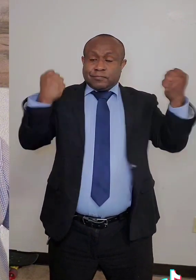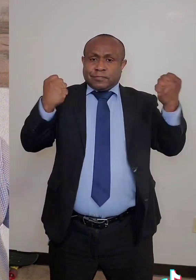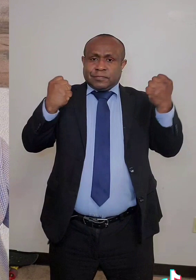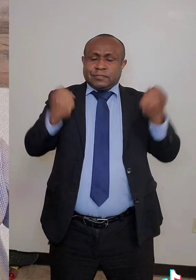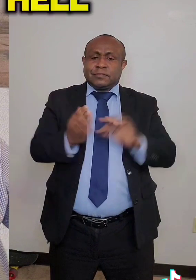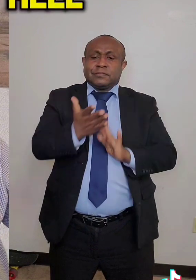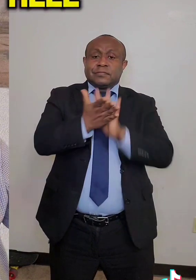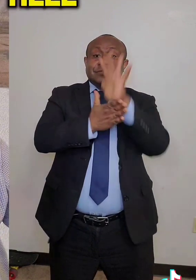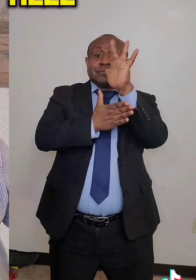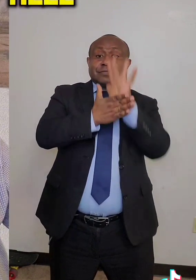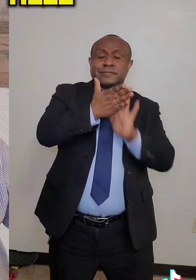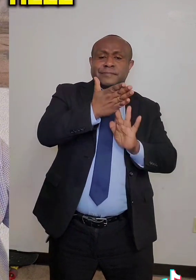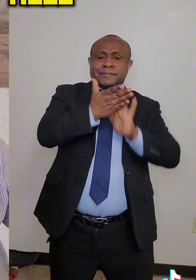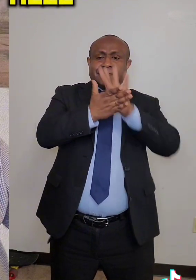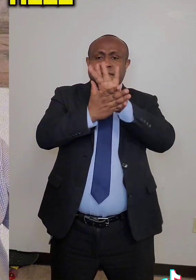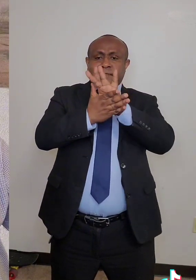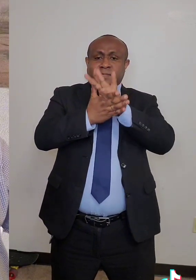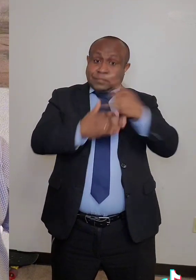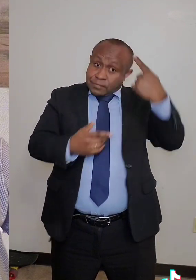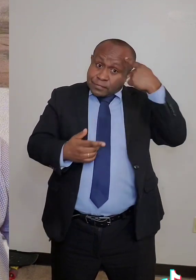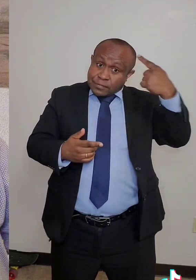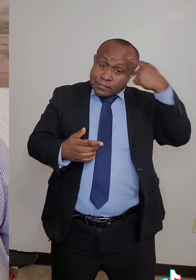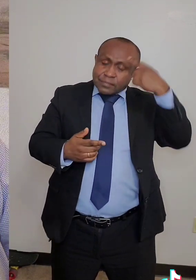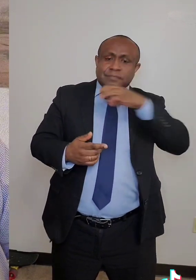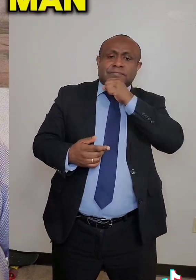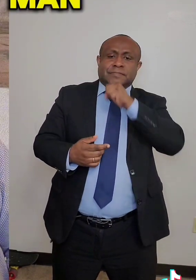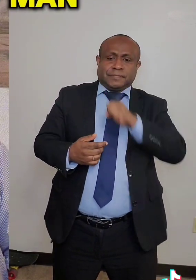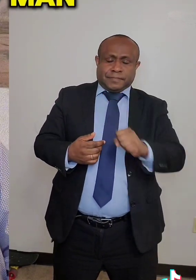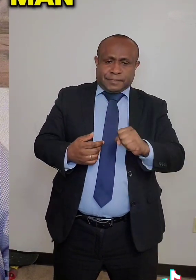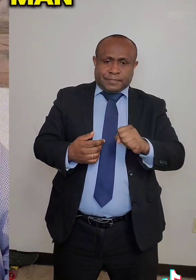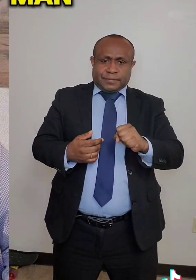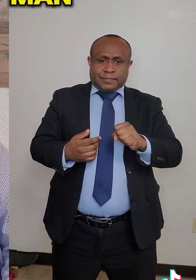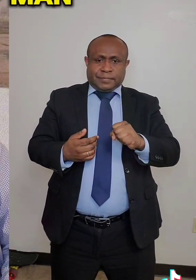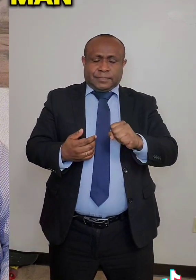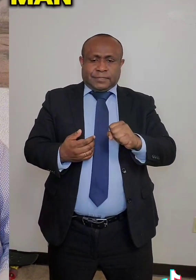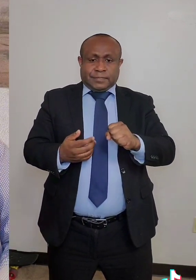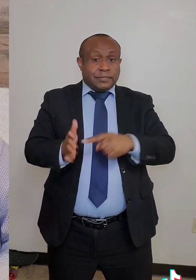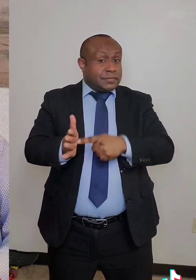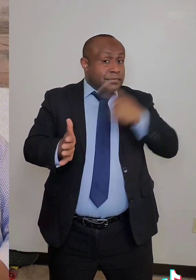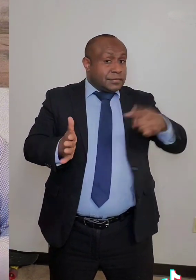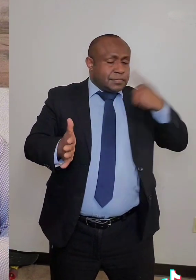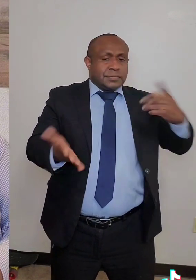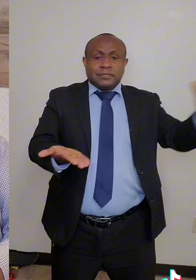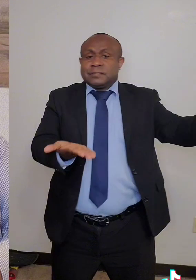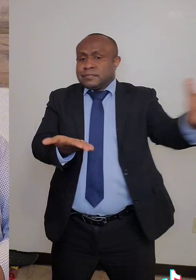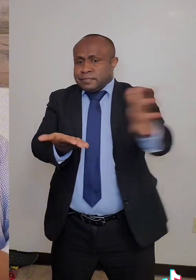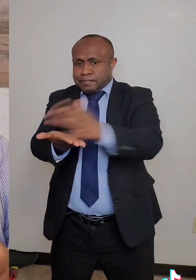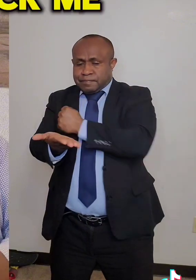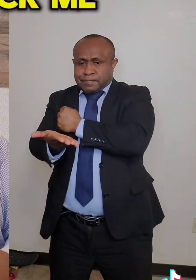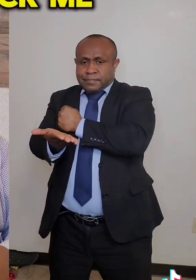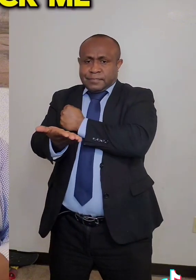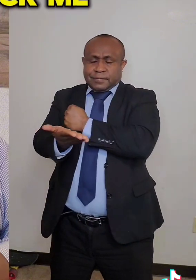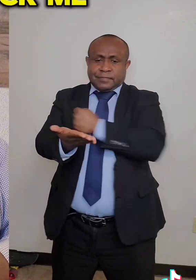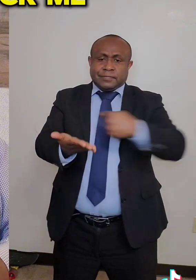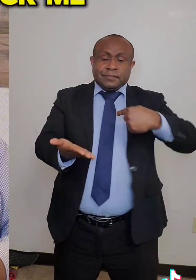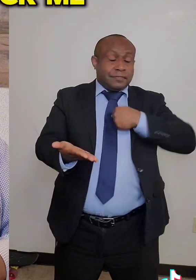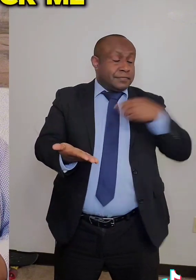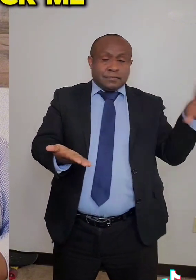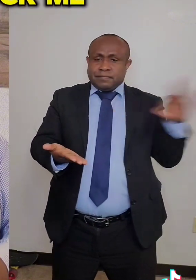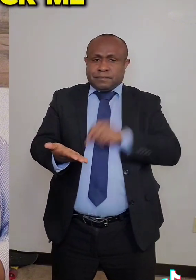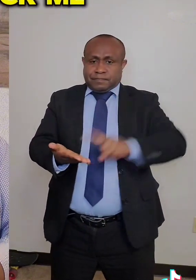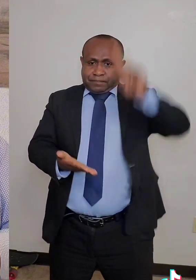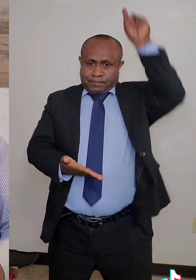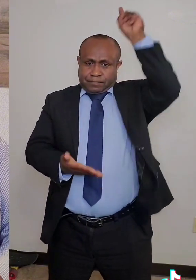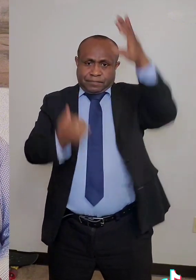No power of hell, no scheme of man can ever